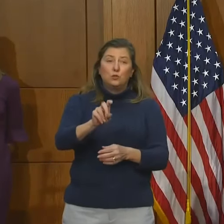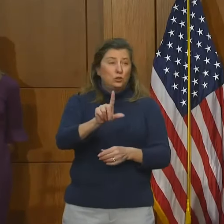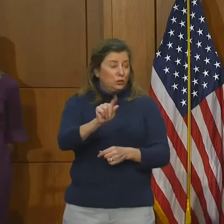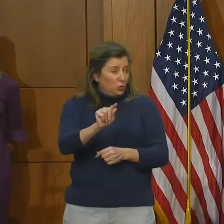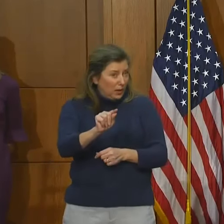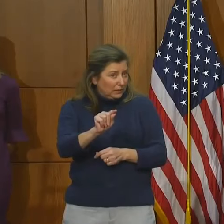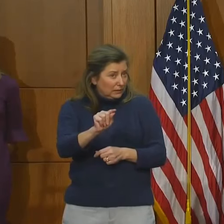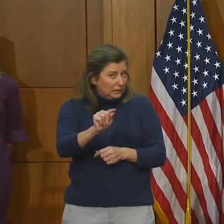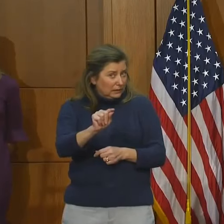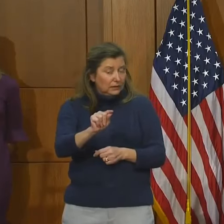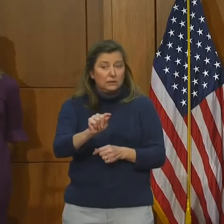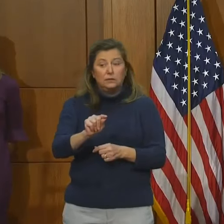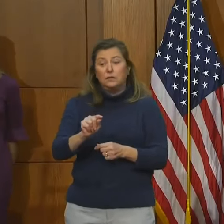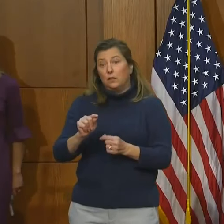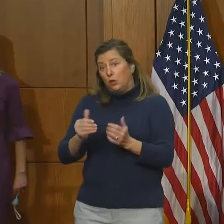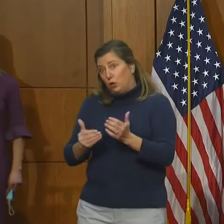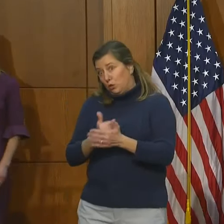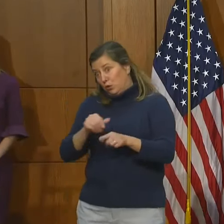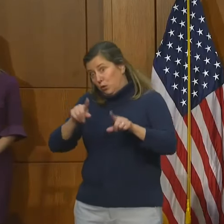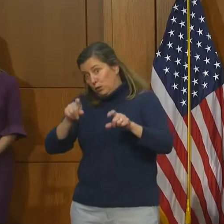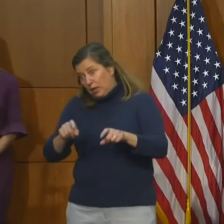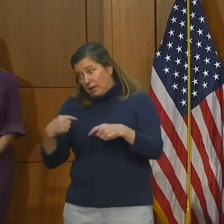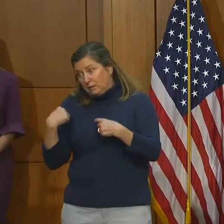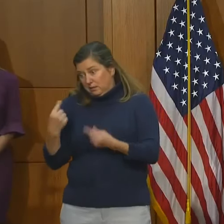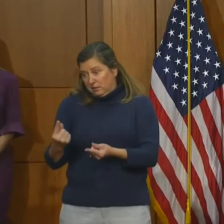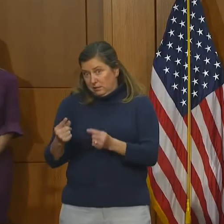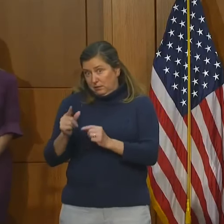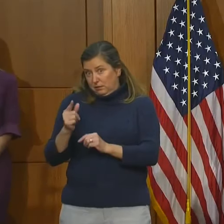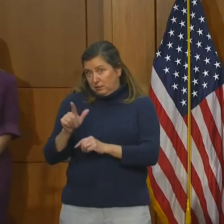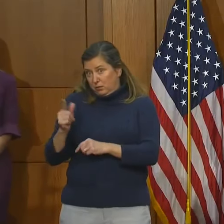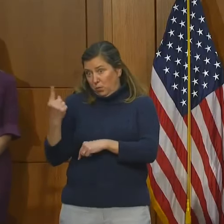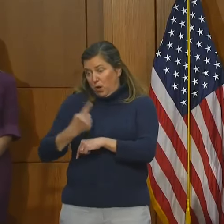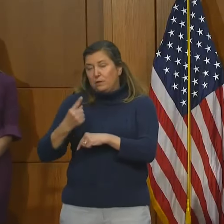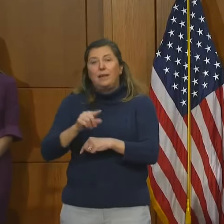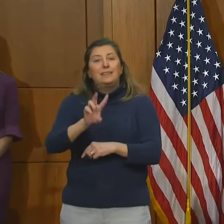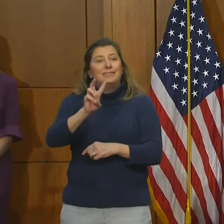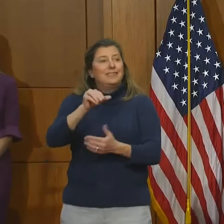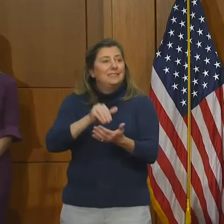143,220, and new tests in that reporting period are